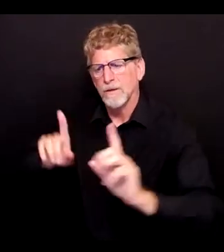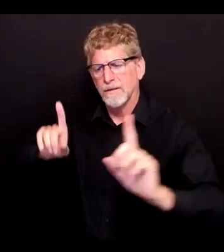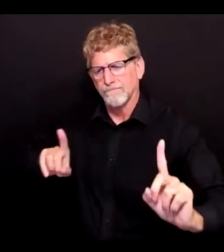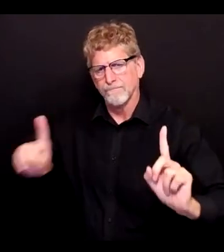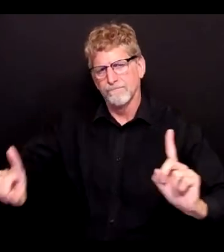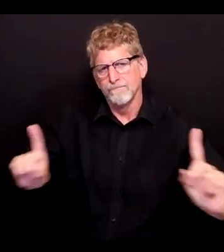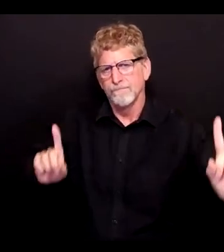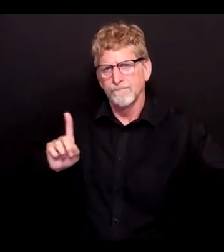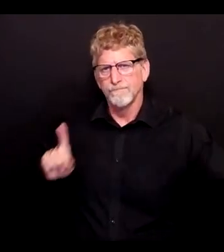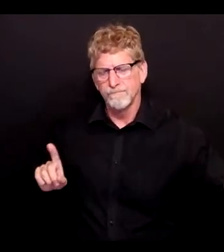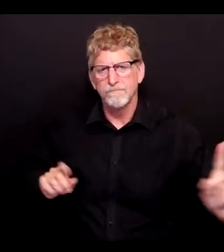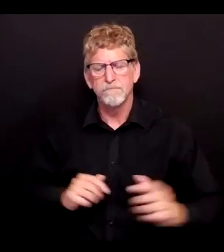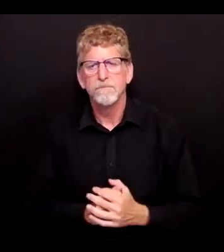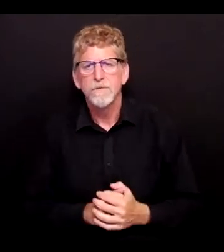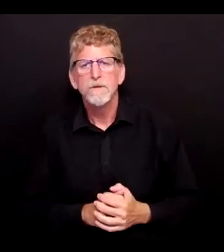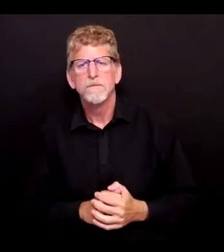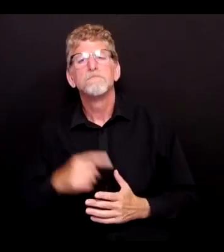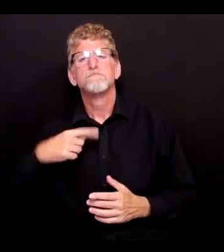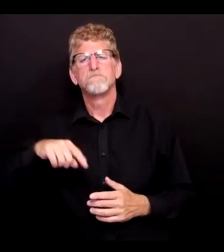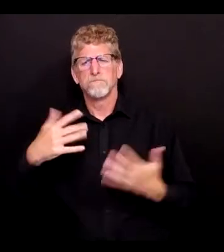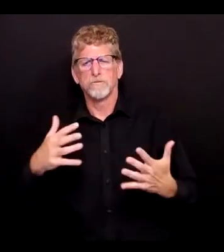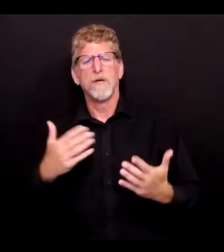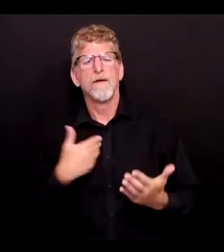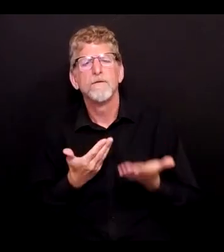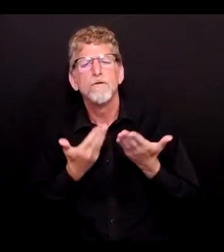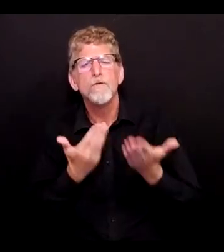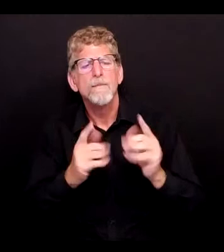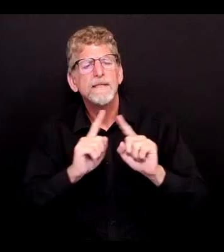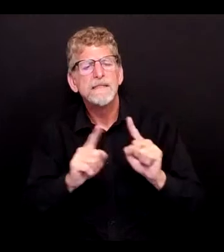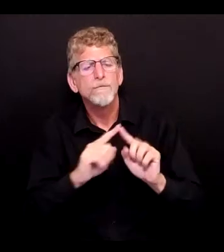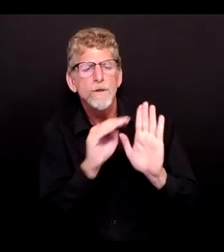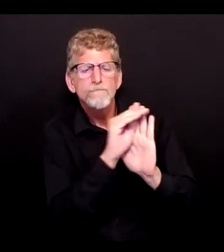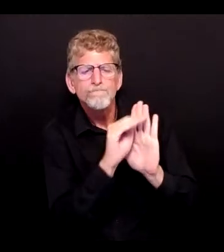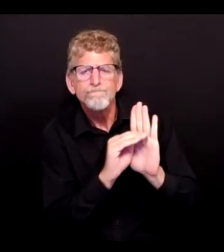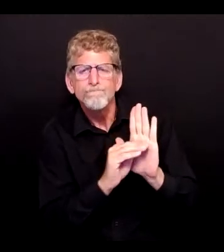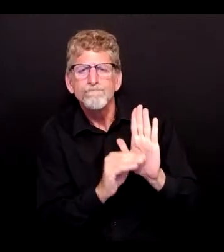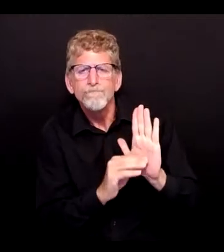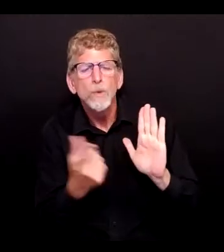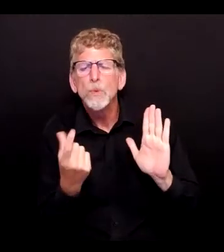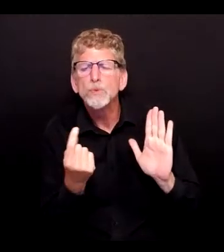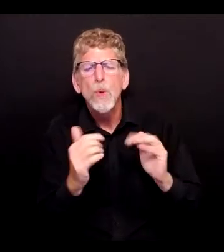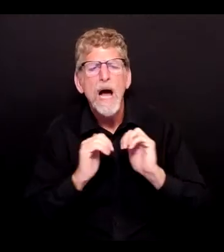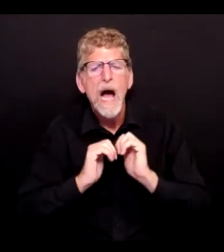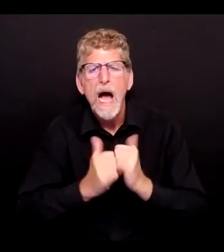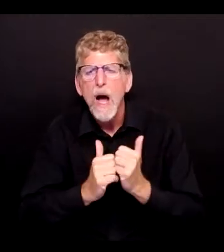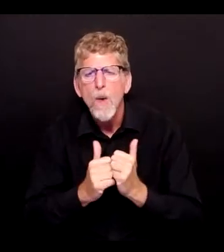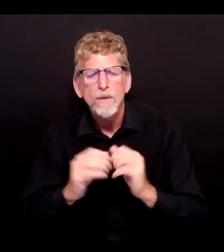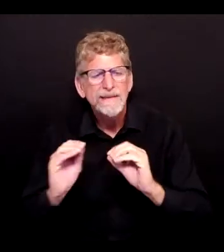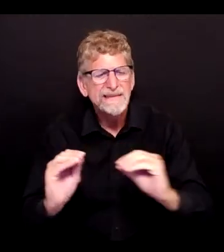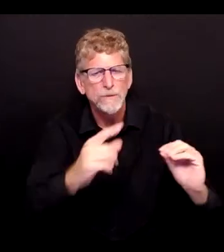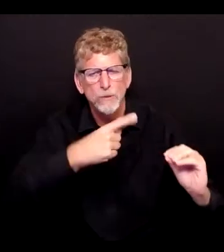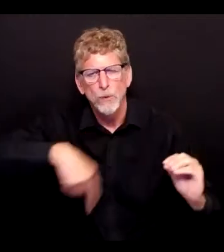the countries, and also we gave awareness and education to our community. Of course,